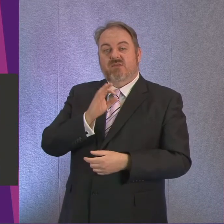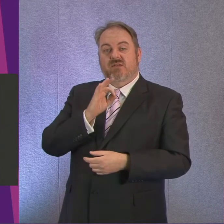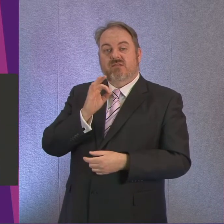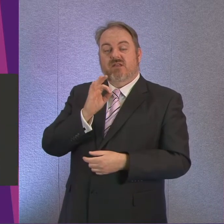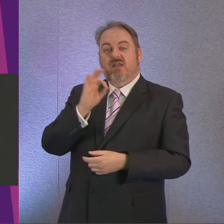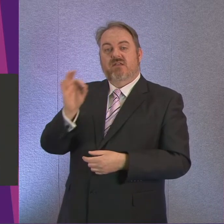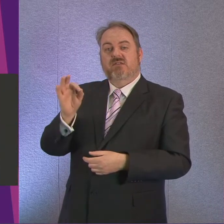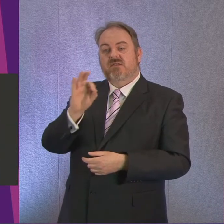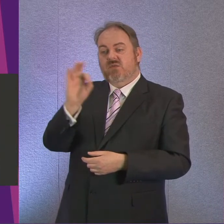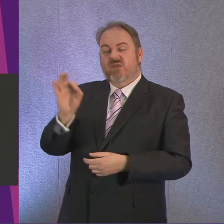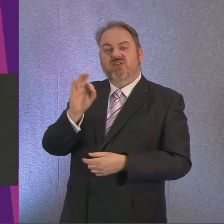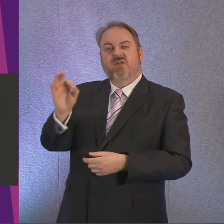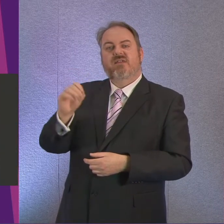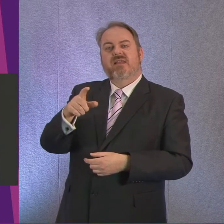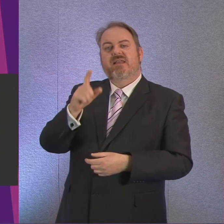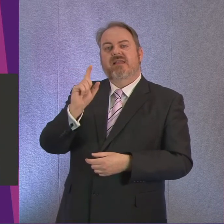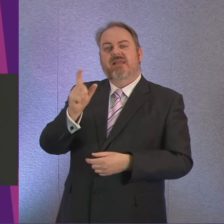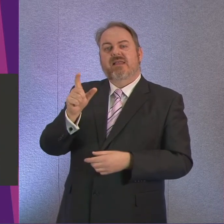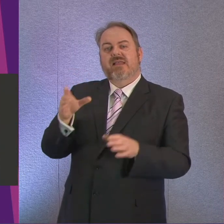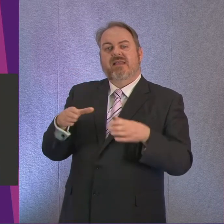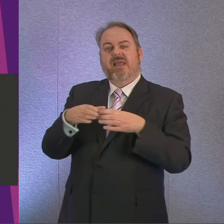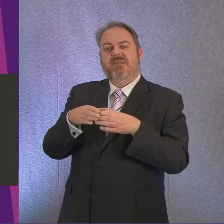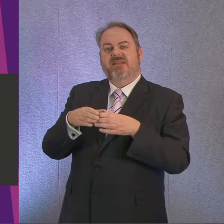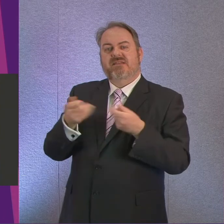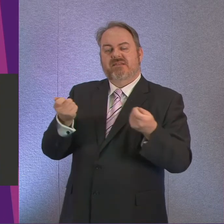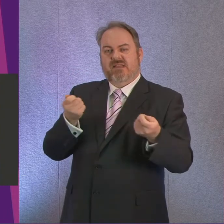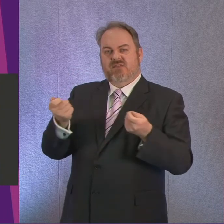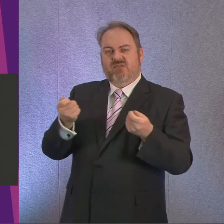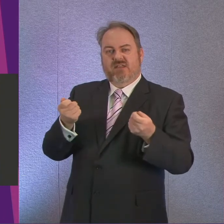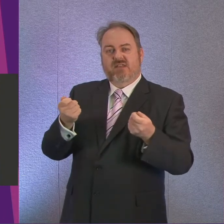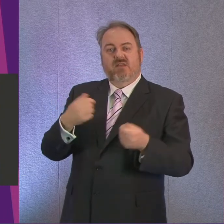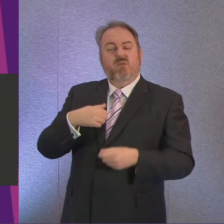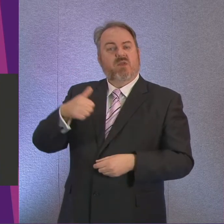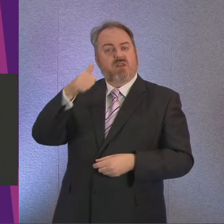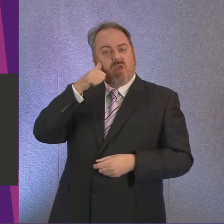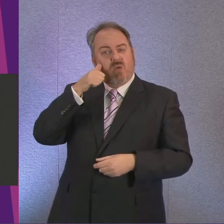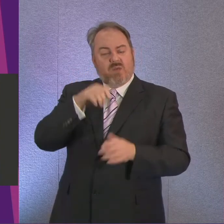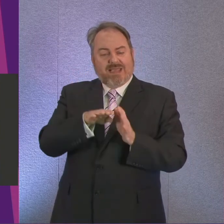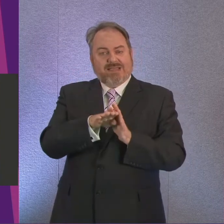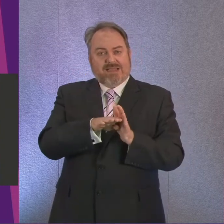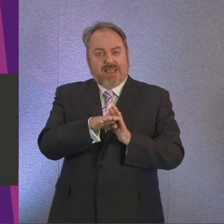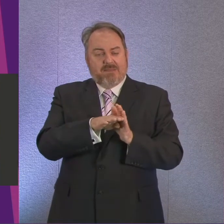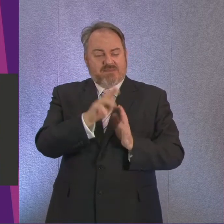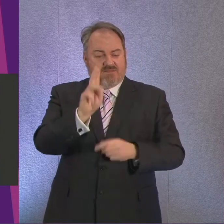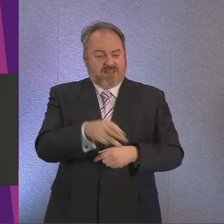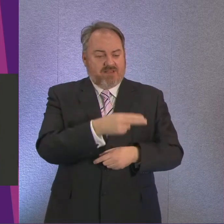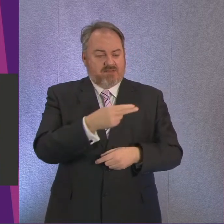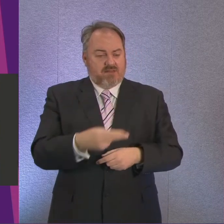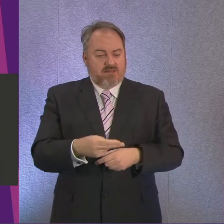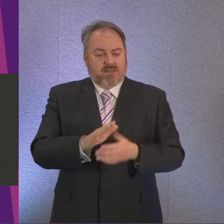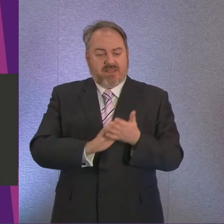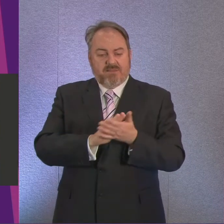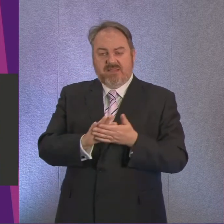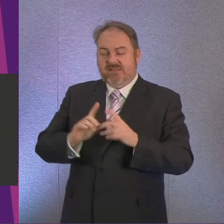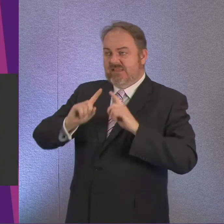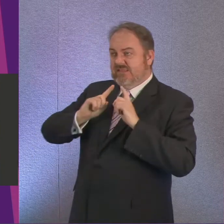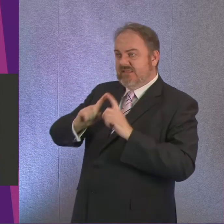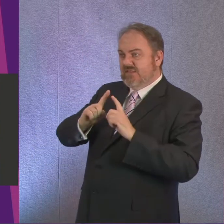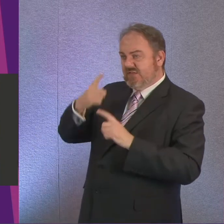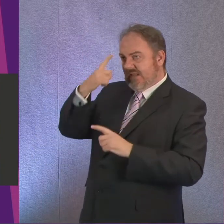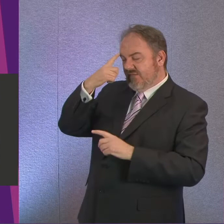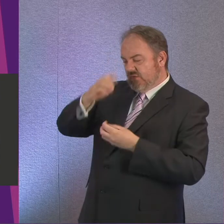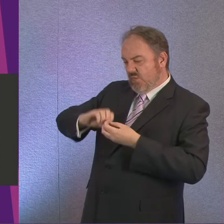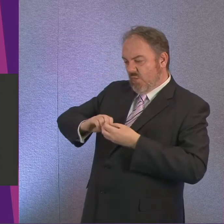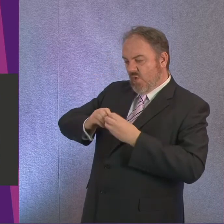Secretary. Due to the cancellation of exams, teachers have been tasked with issuing grades for pupils based on